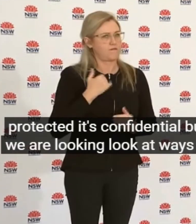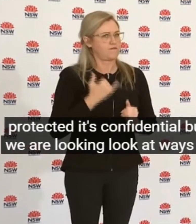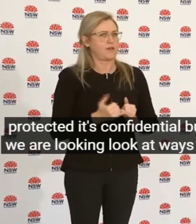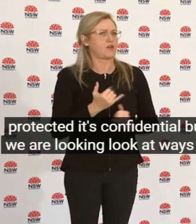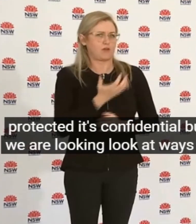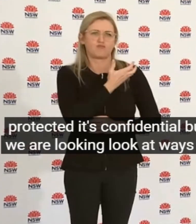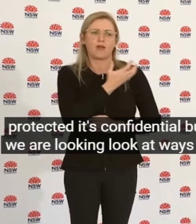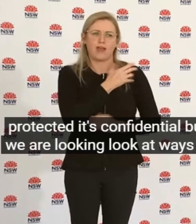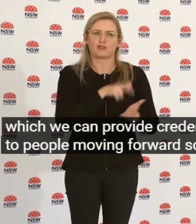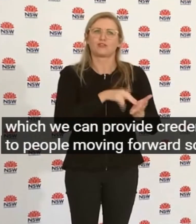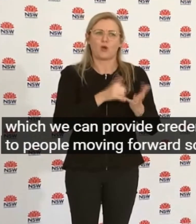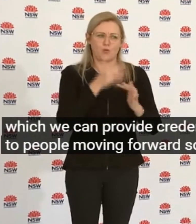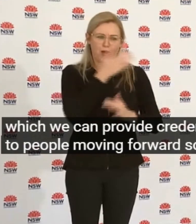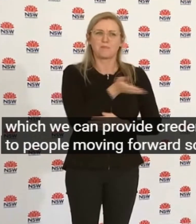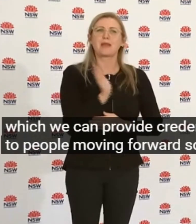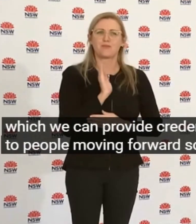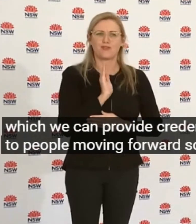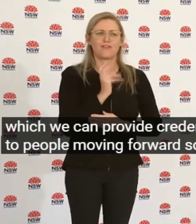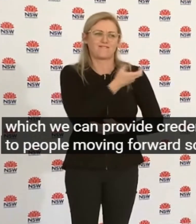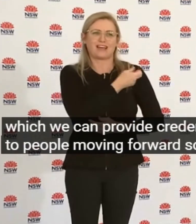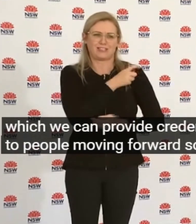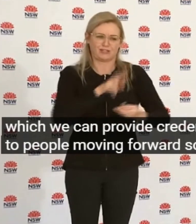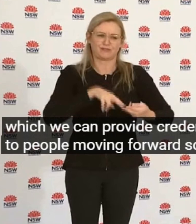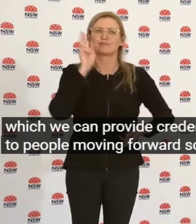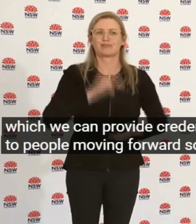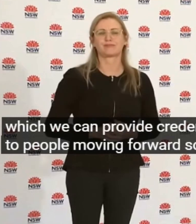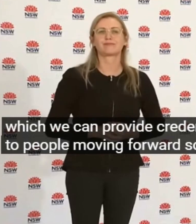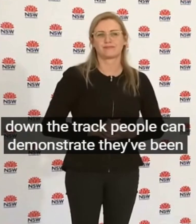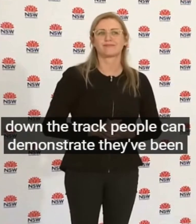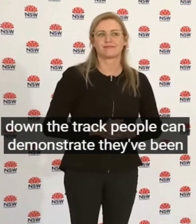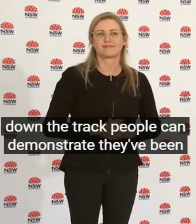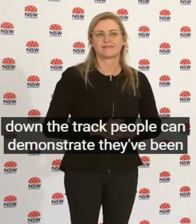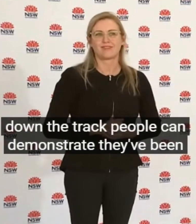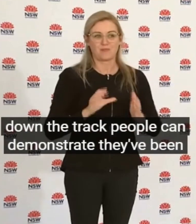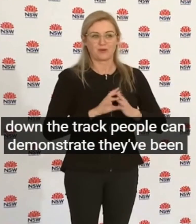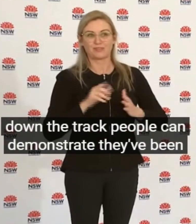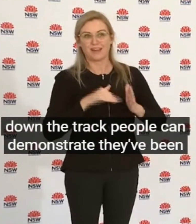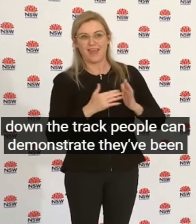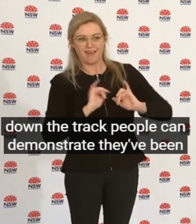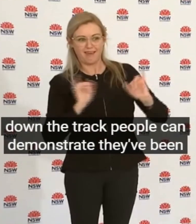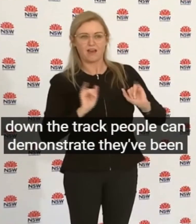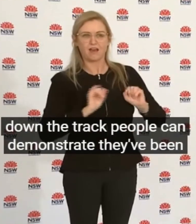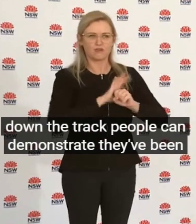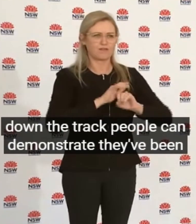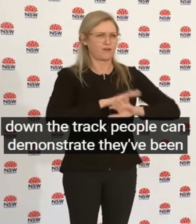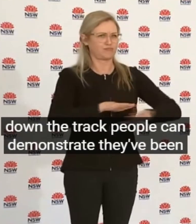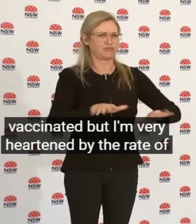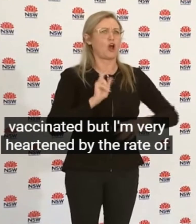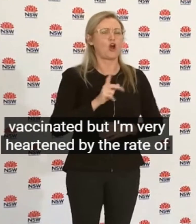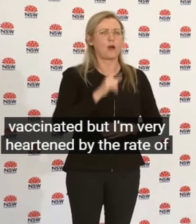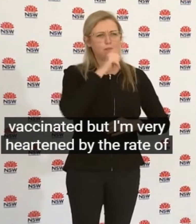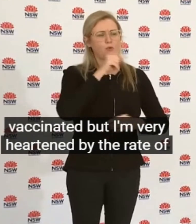New South Wales, and you'd expect that. When you're in the middle of a major outbreak, you do expect and want people to come forward and get vaccinated, and we're seeing that